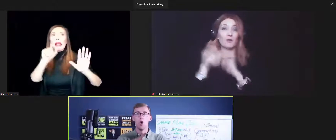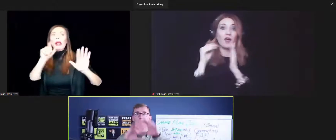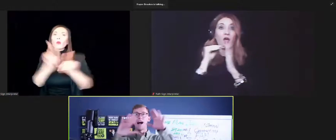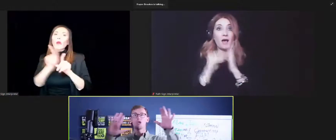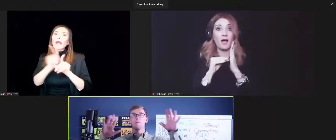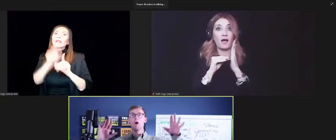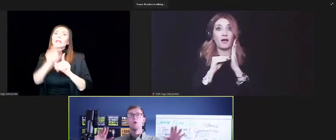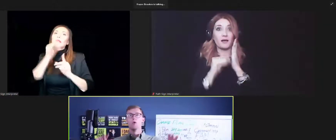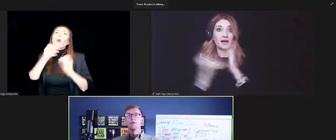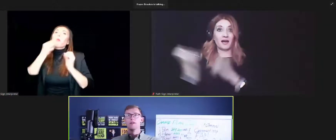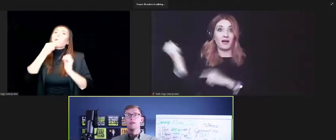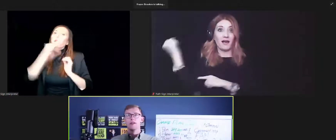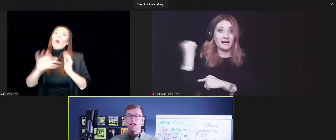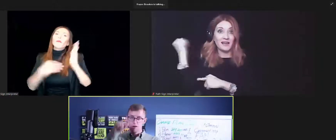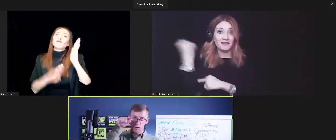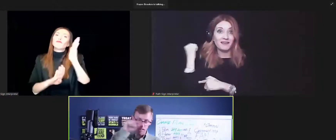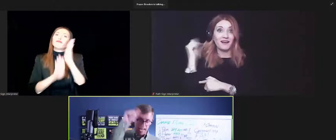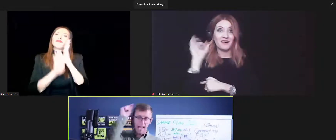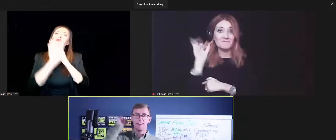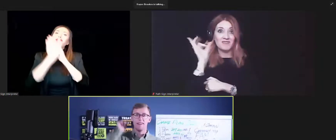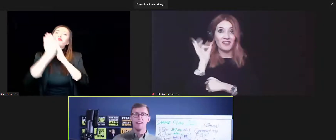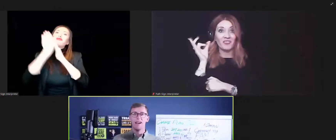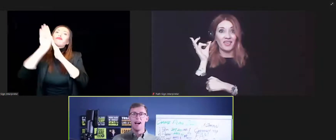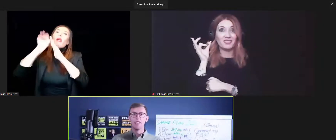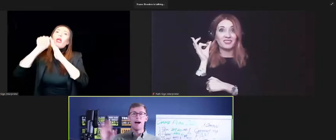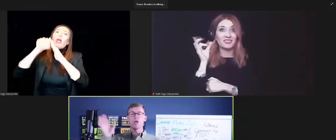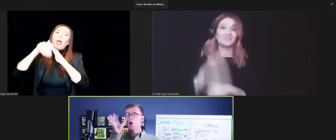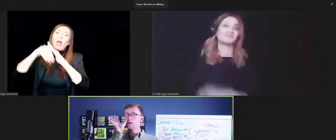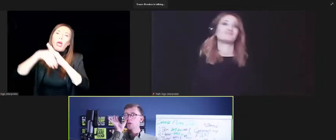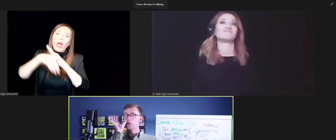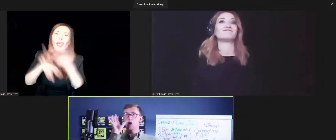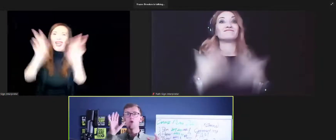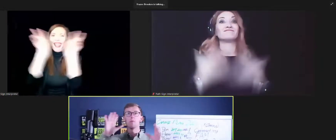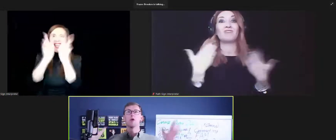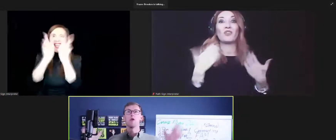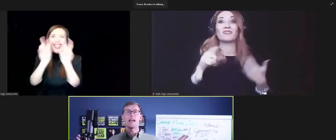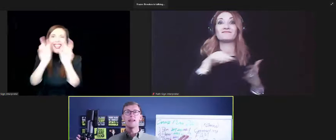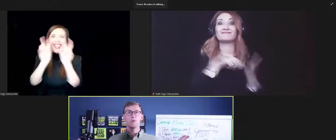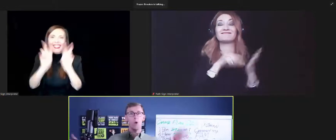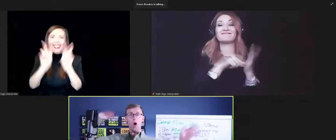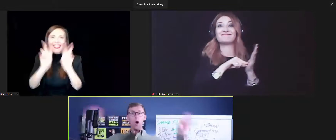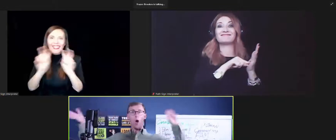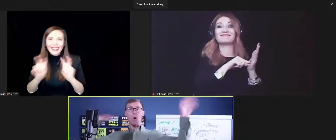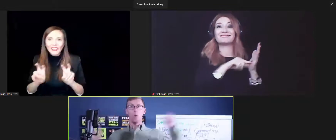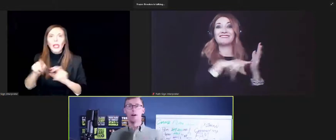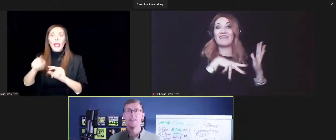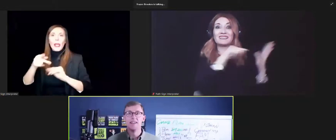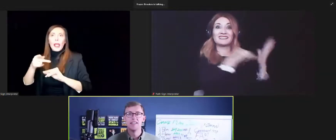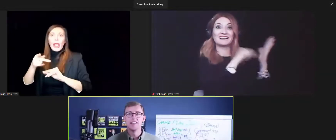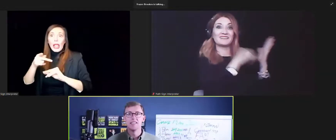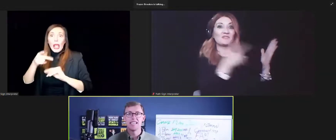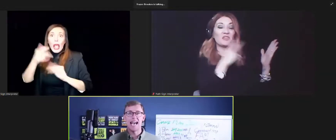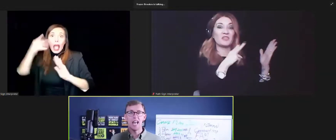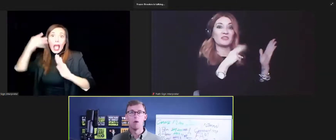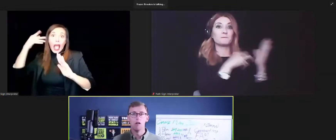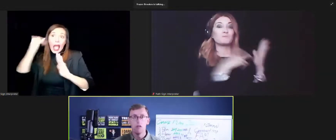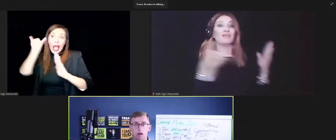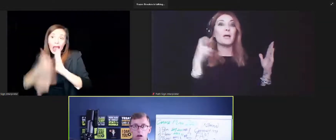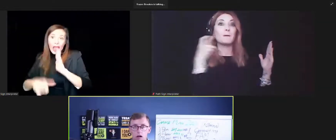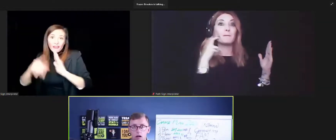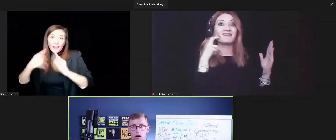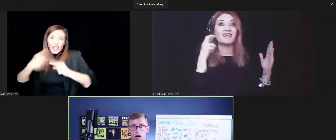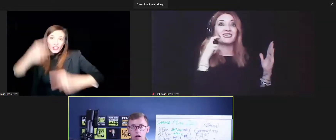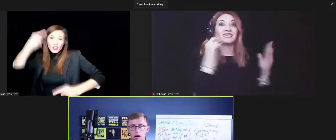Low battery mode. You click it. And the battery all of a sudden goes from green, woohoo, to yellow.